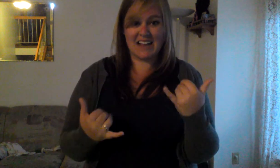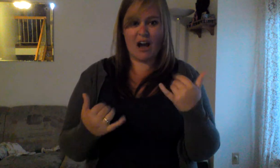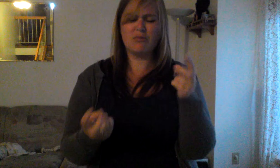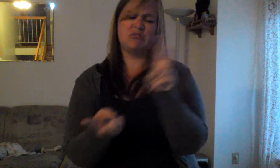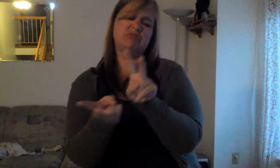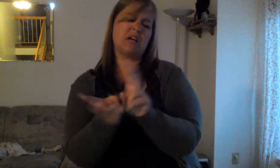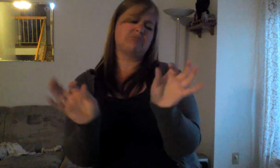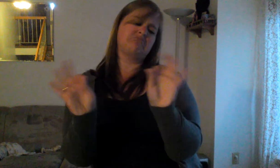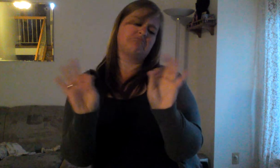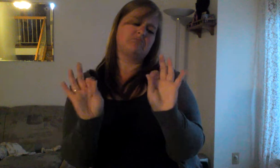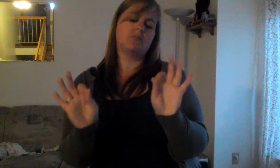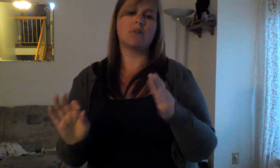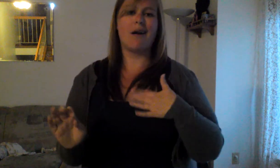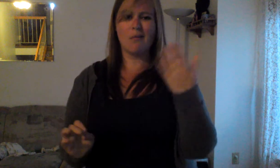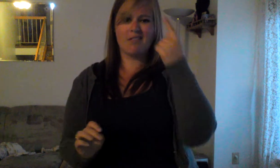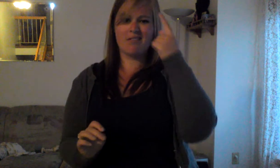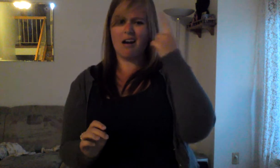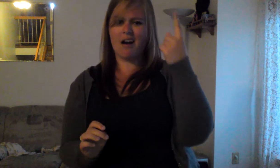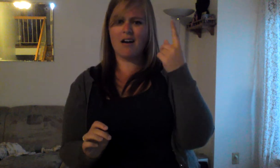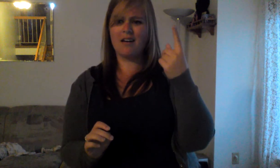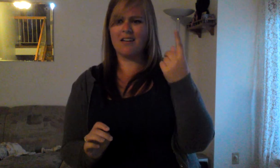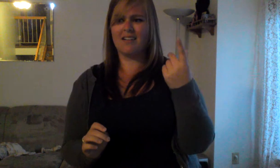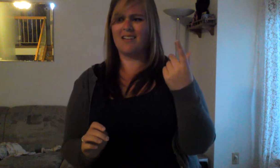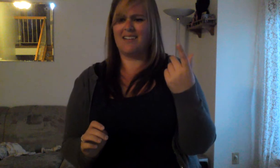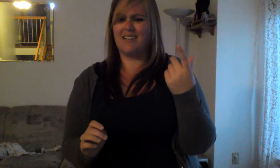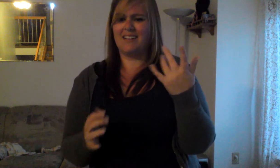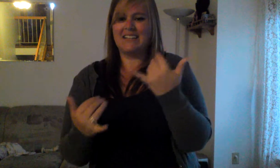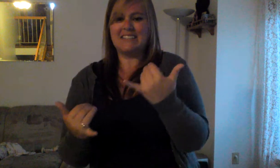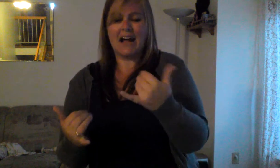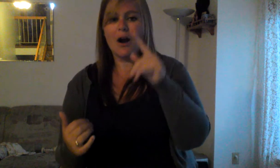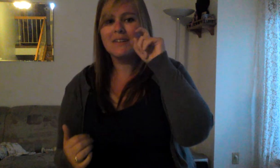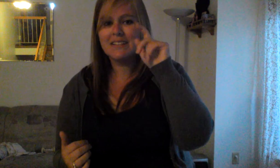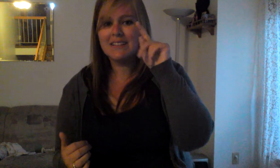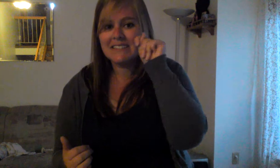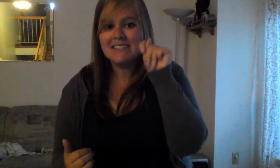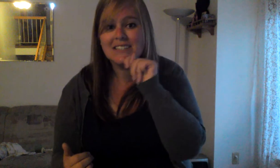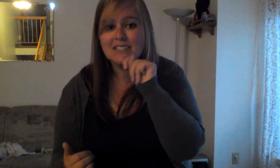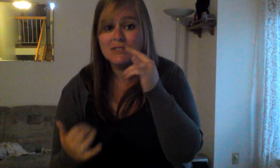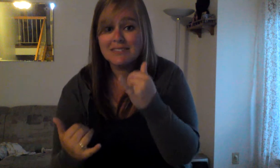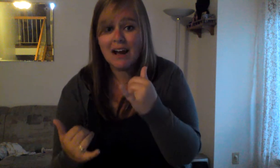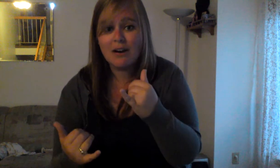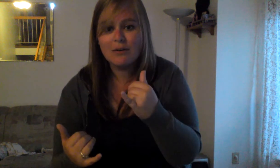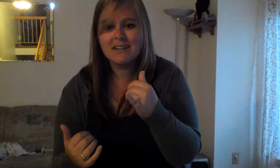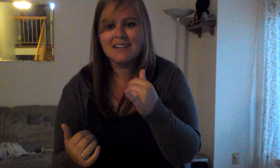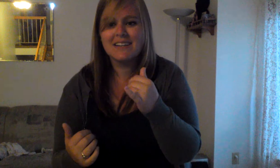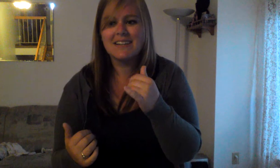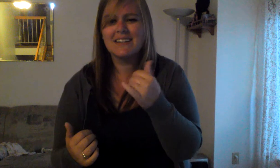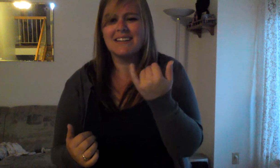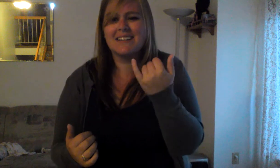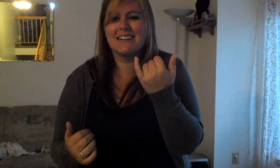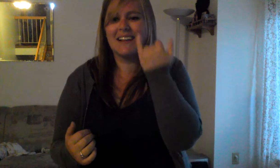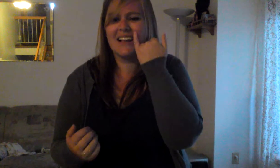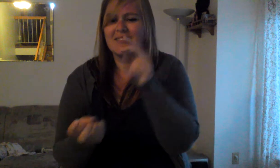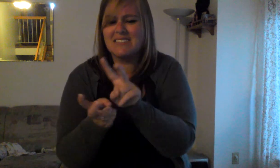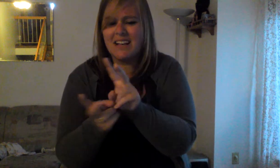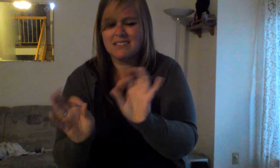wish I would've realized and I wanna get kids to realize today that if it's no big deal, why are you in such a hurry to have it? It's just weird to me that